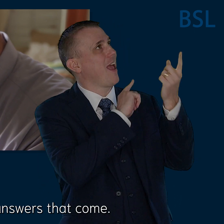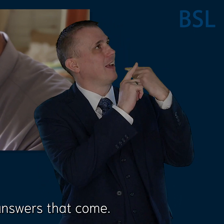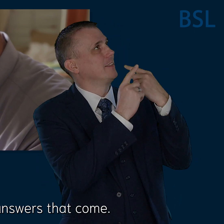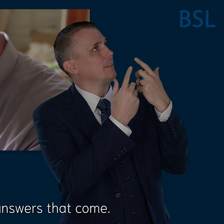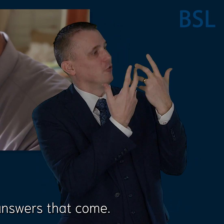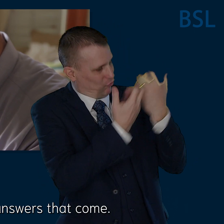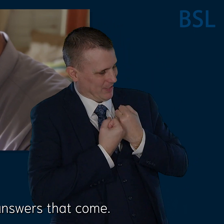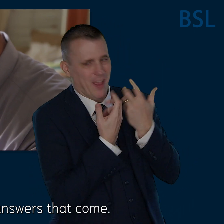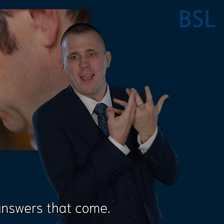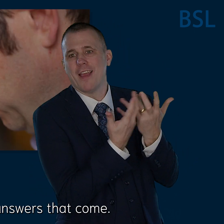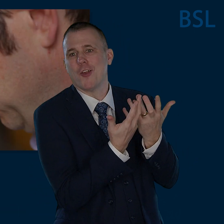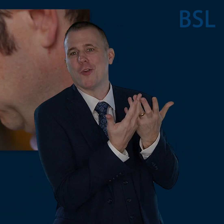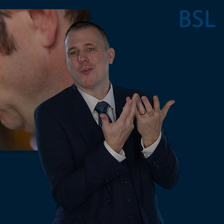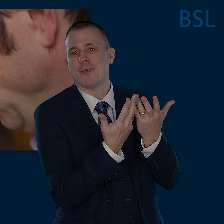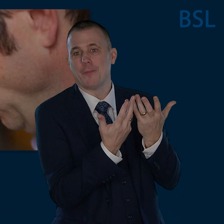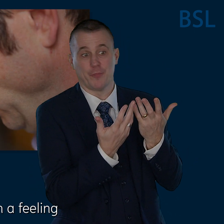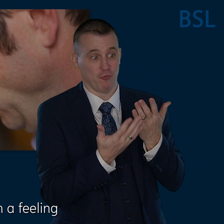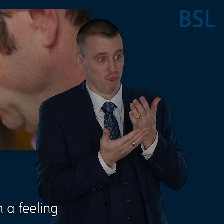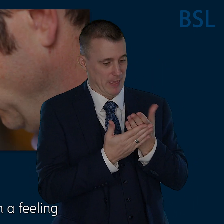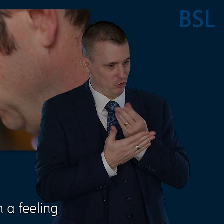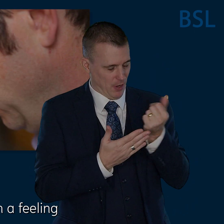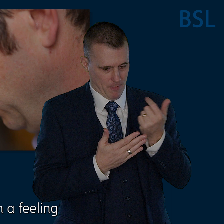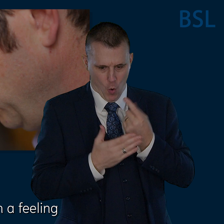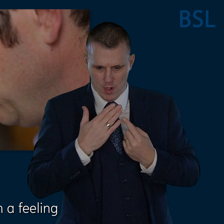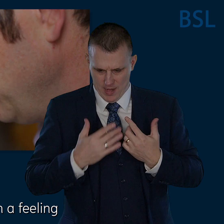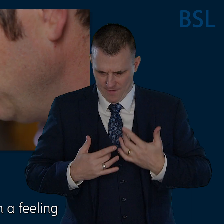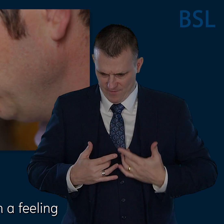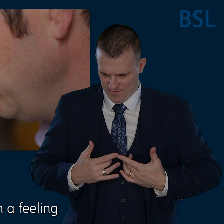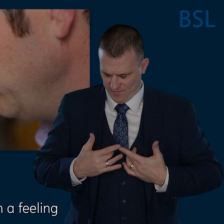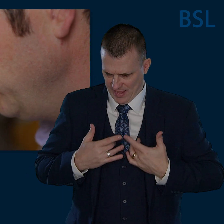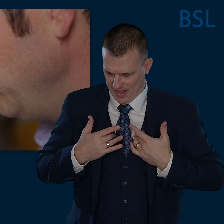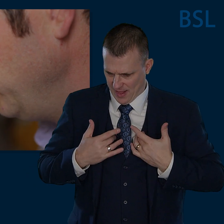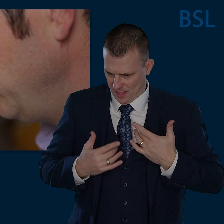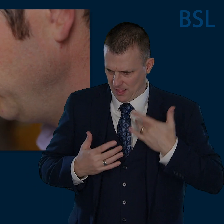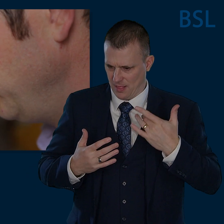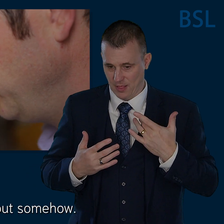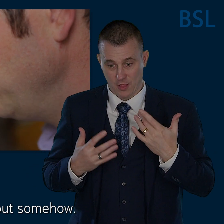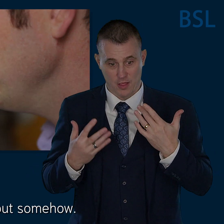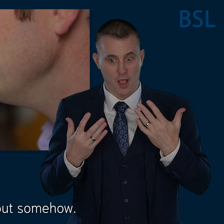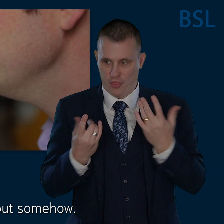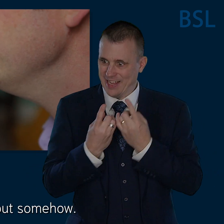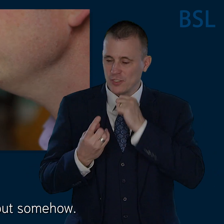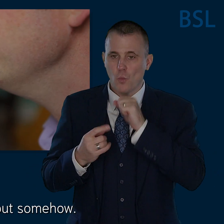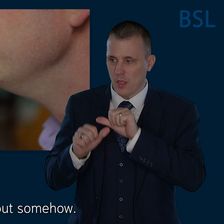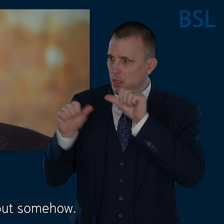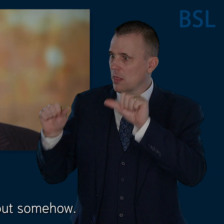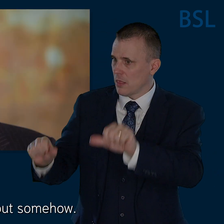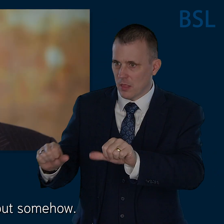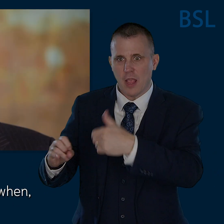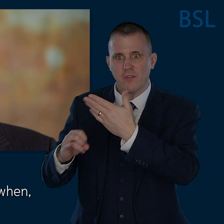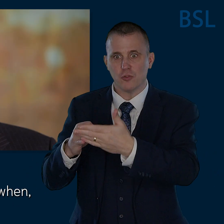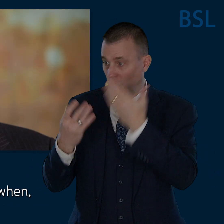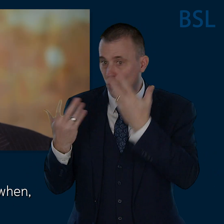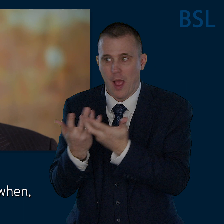receive the answers that come. Sometimes it was nothing more than a feeling that things would work out